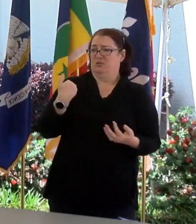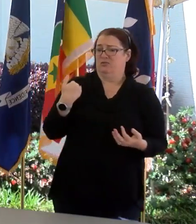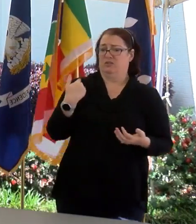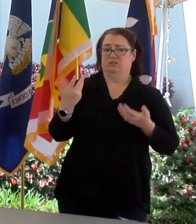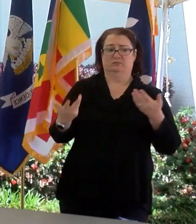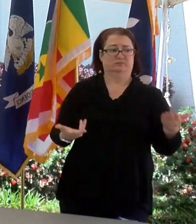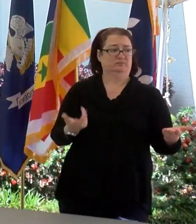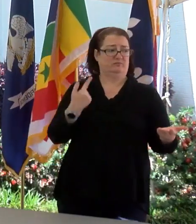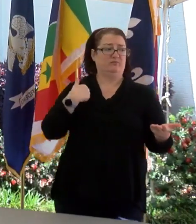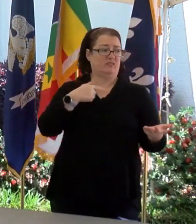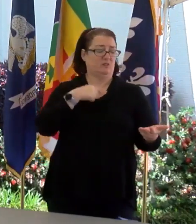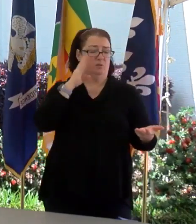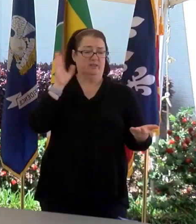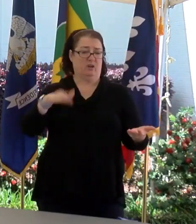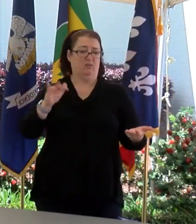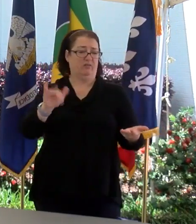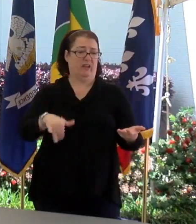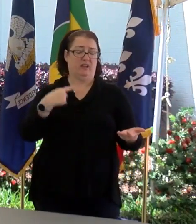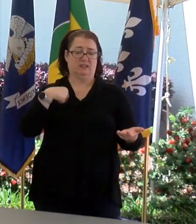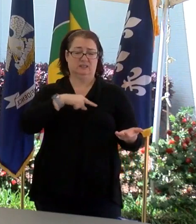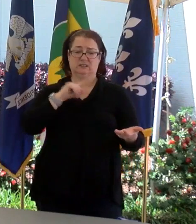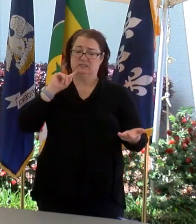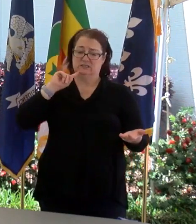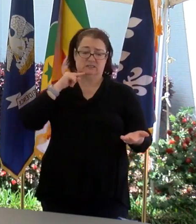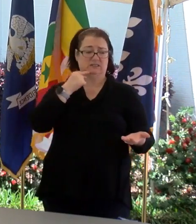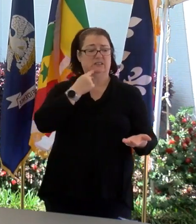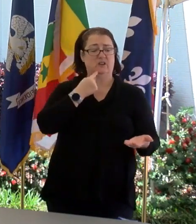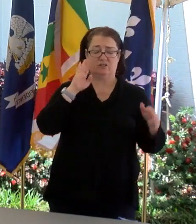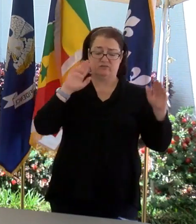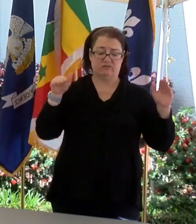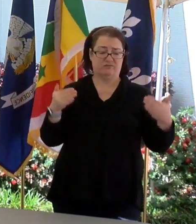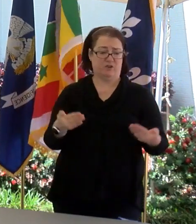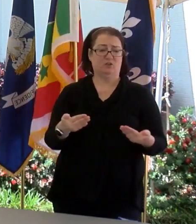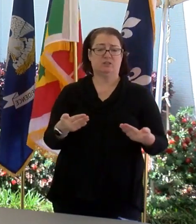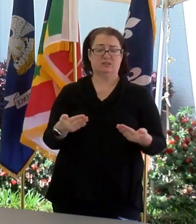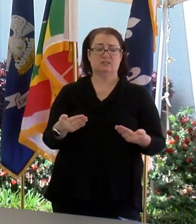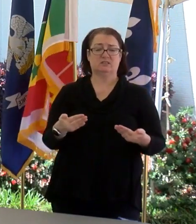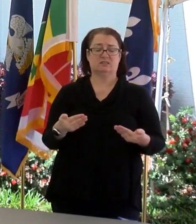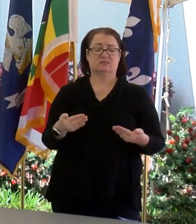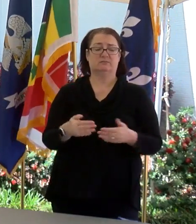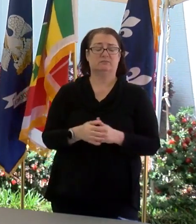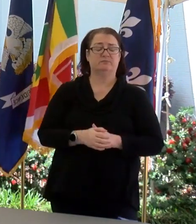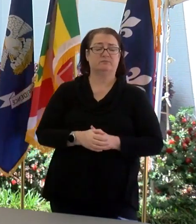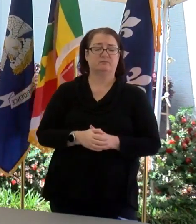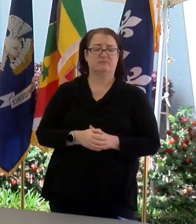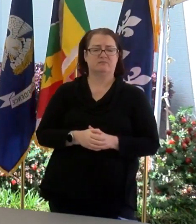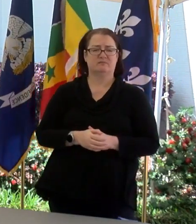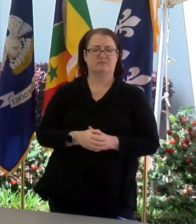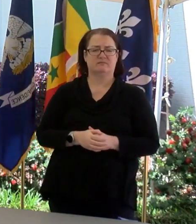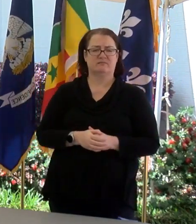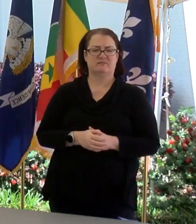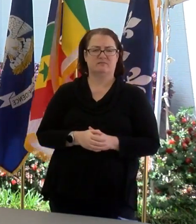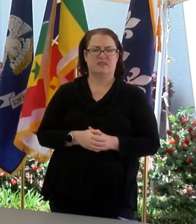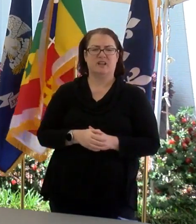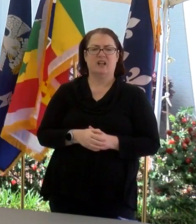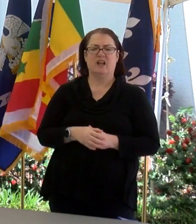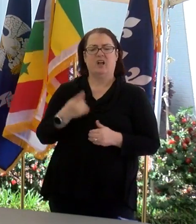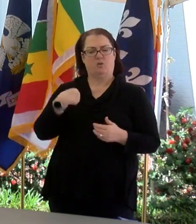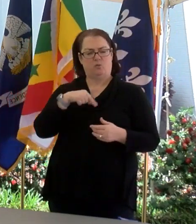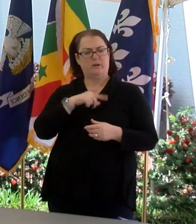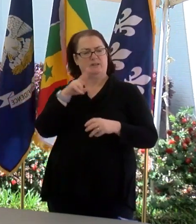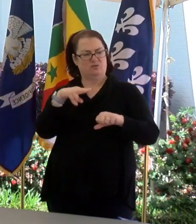takes that serious just as, just as much as I do. So it's not an art. It's not unusual for us to start the budget process